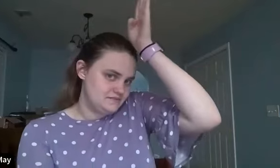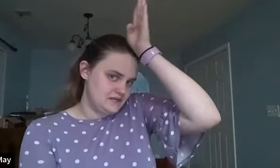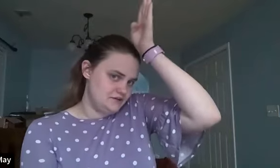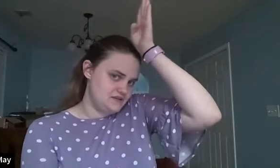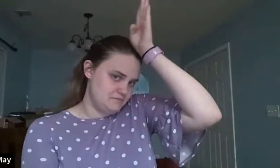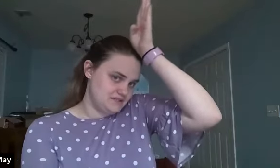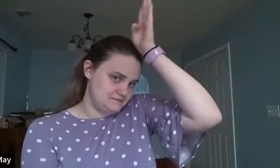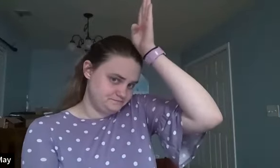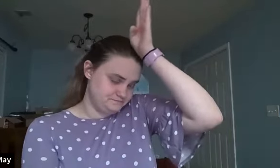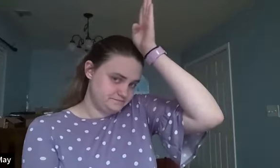and you tap it.